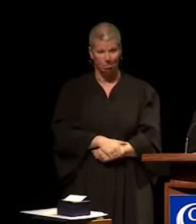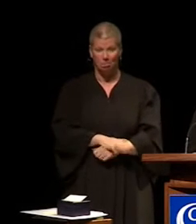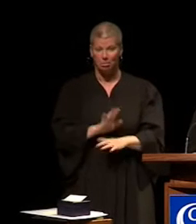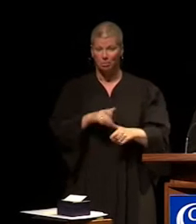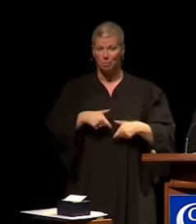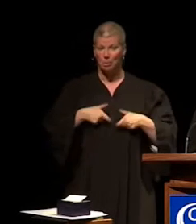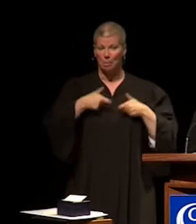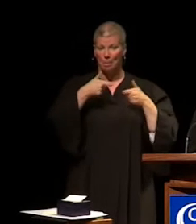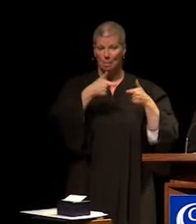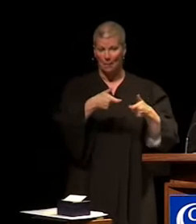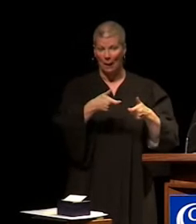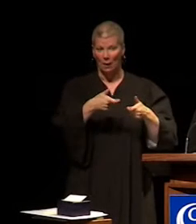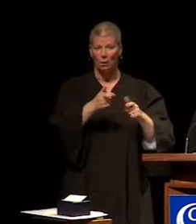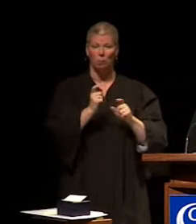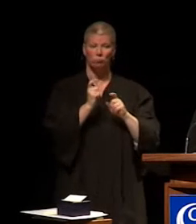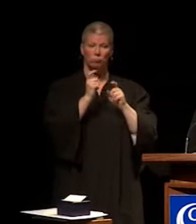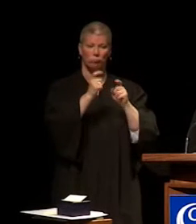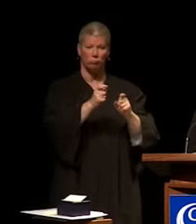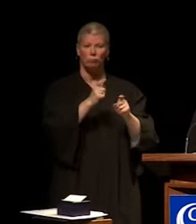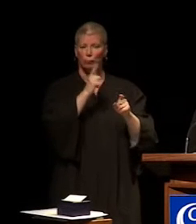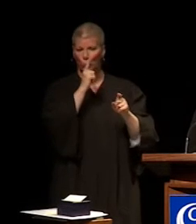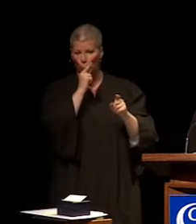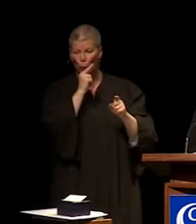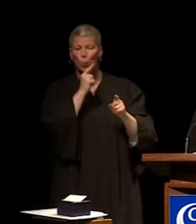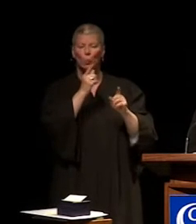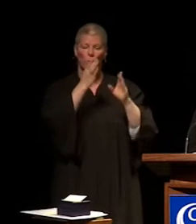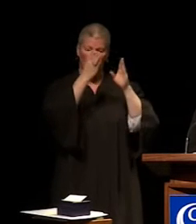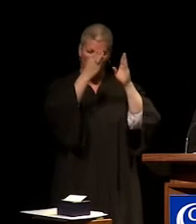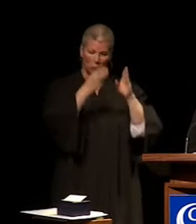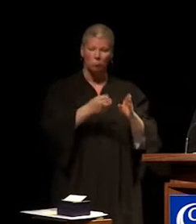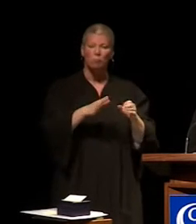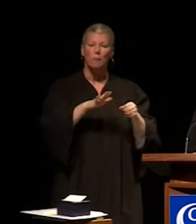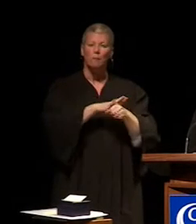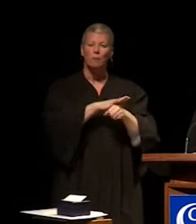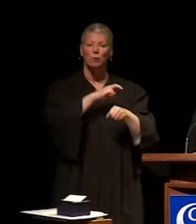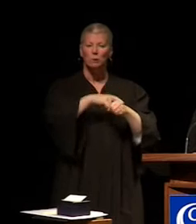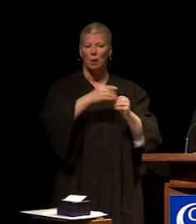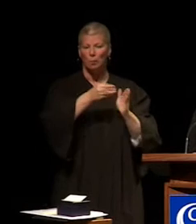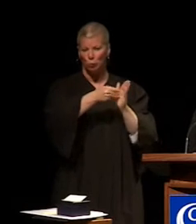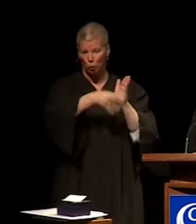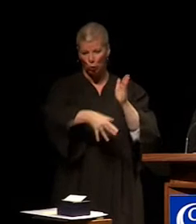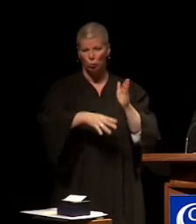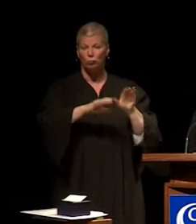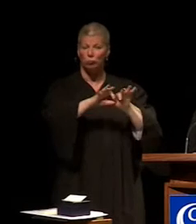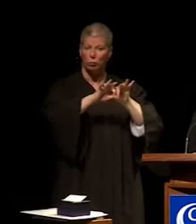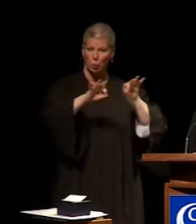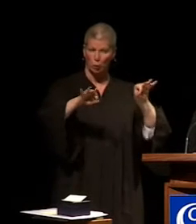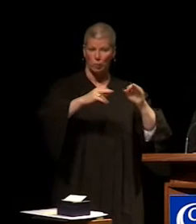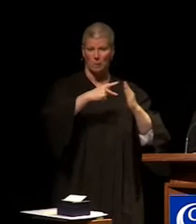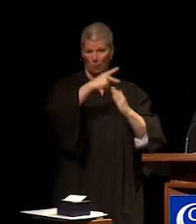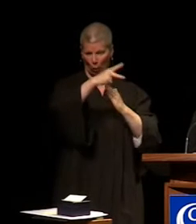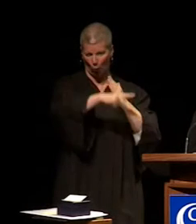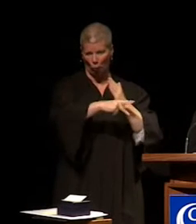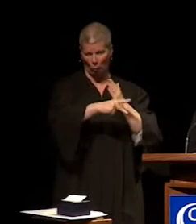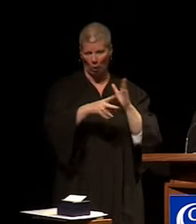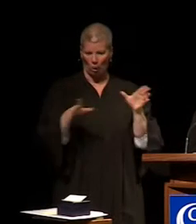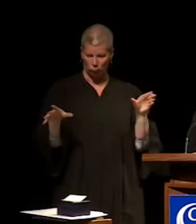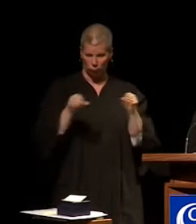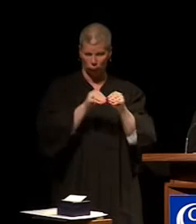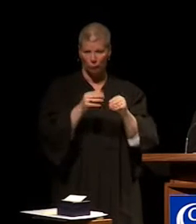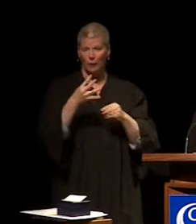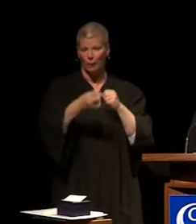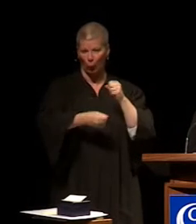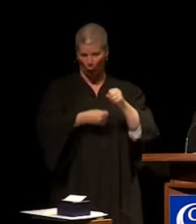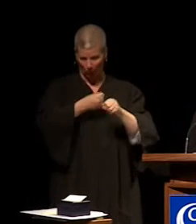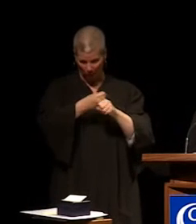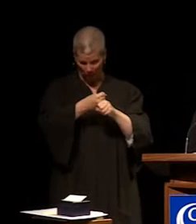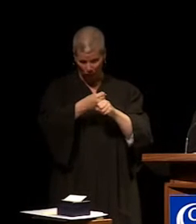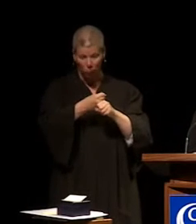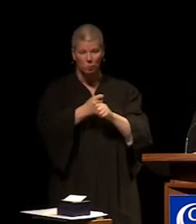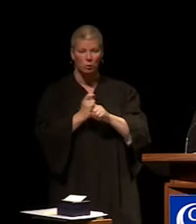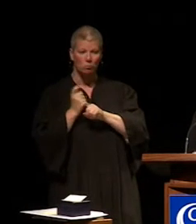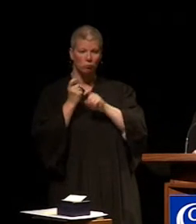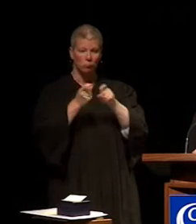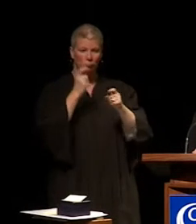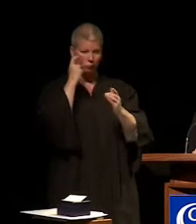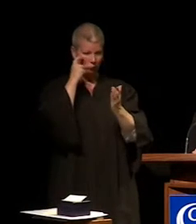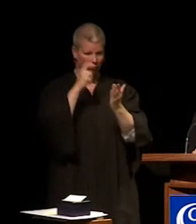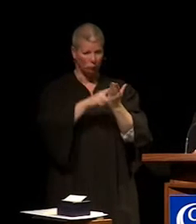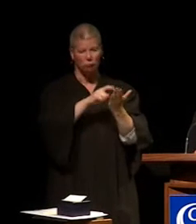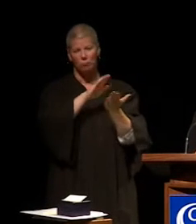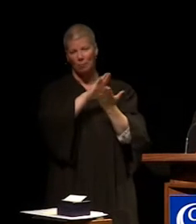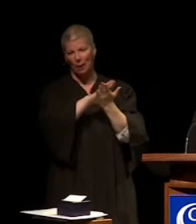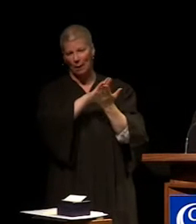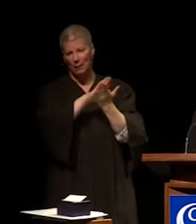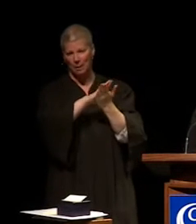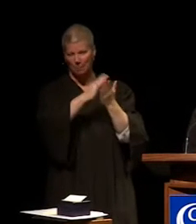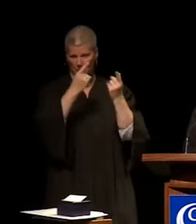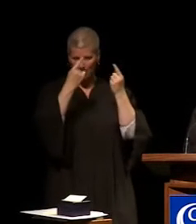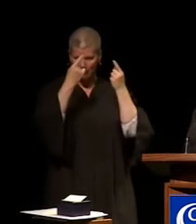was awarded to a full-time student in a degree program of at least 4 years' duration and is awarded for academic excellence